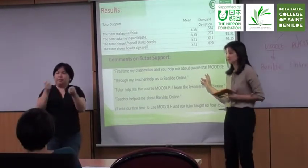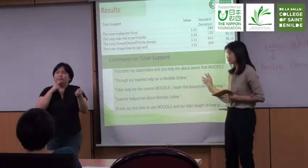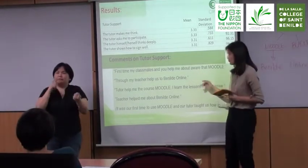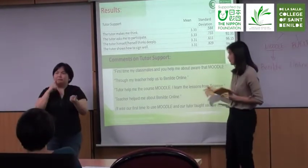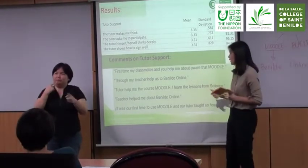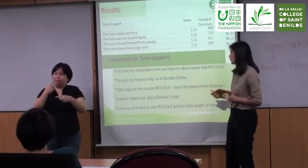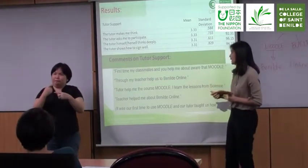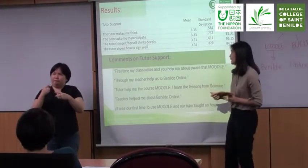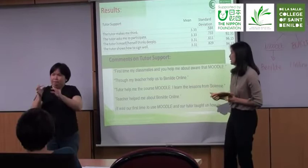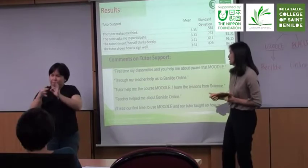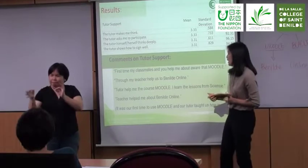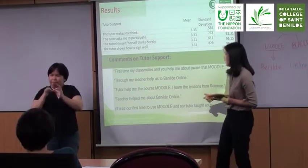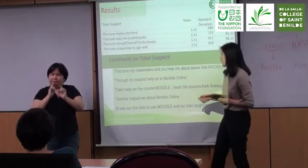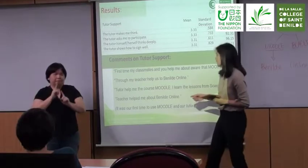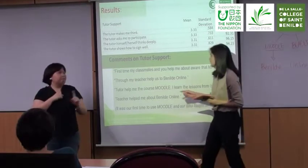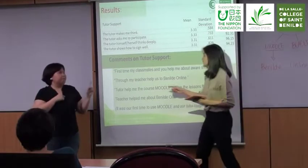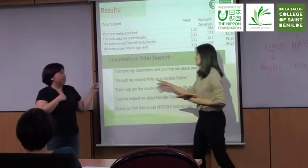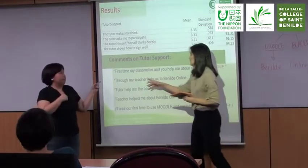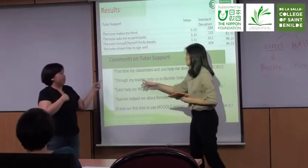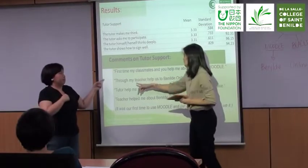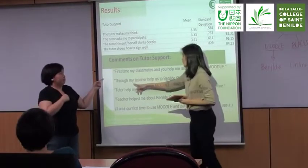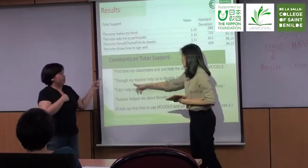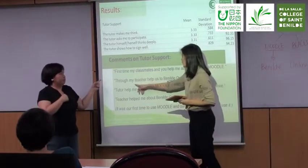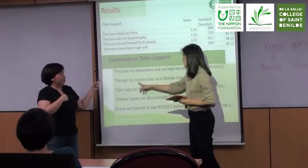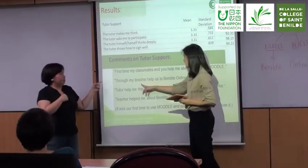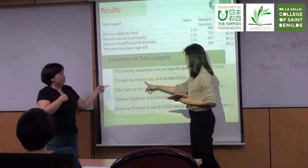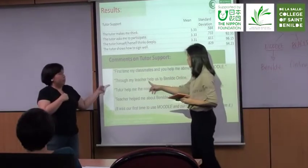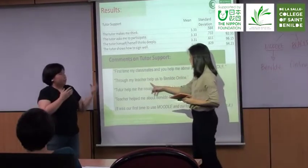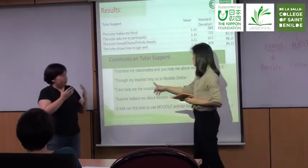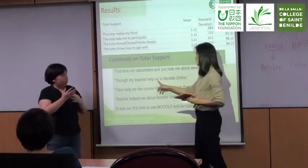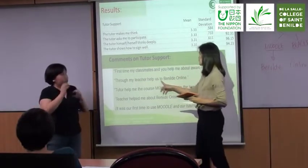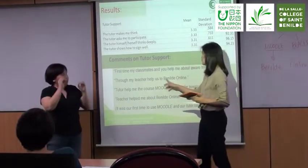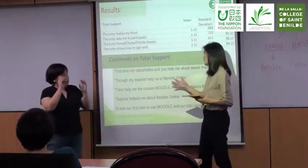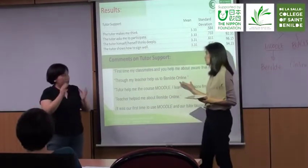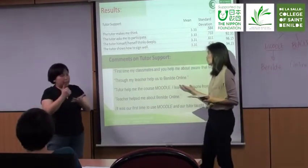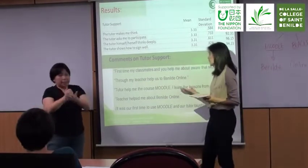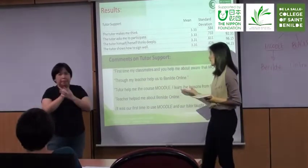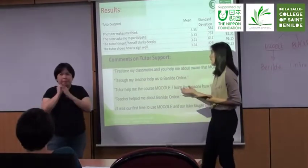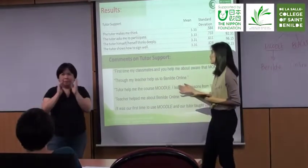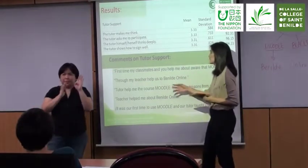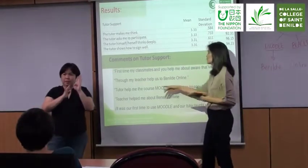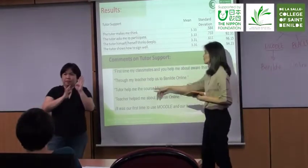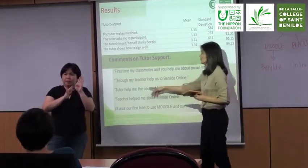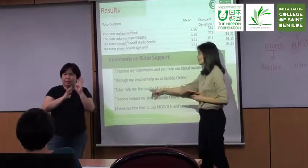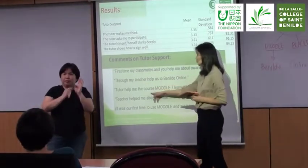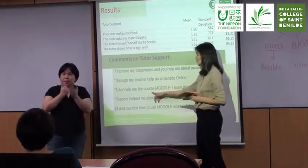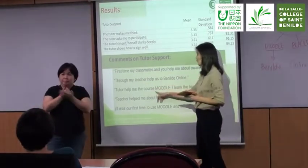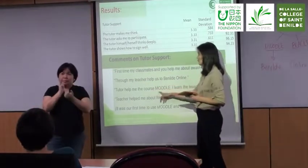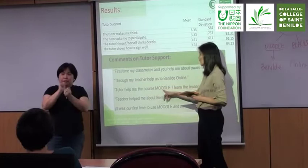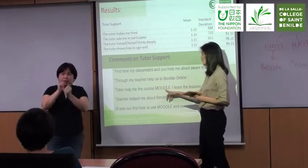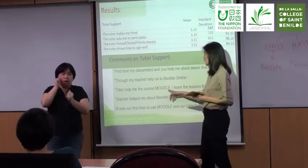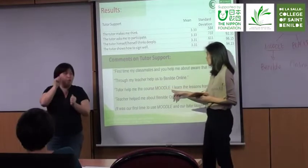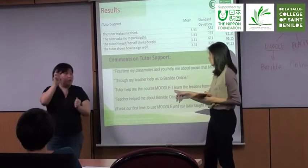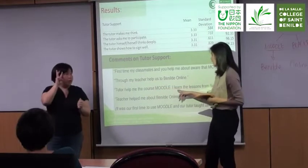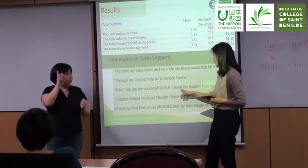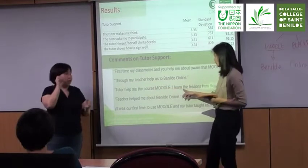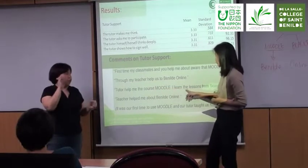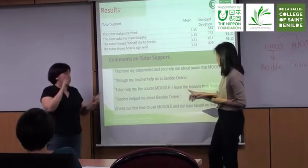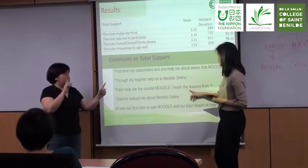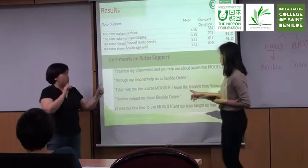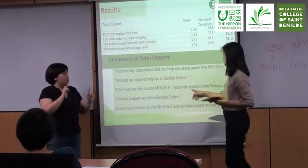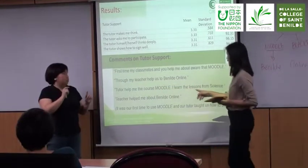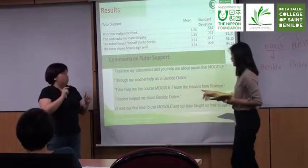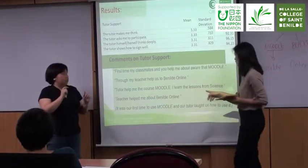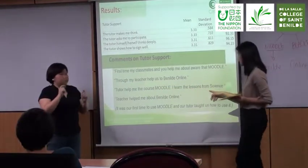verbatim. Okay, so my teacher helped us to build online. The tutor helped me,